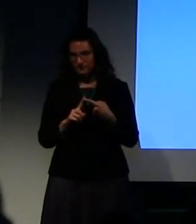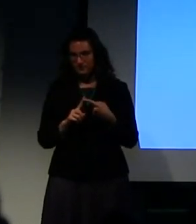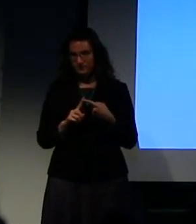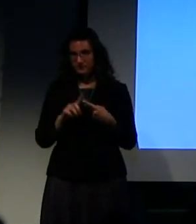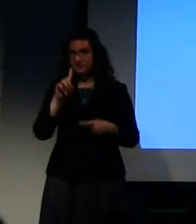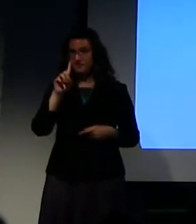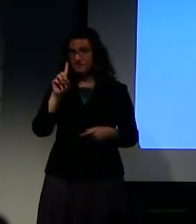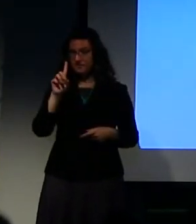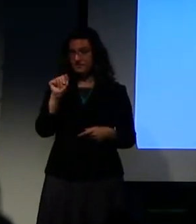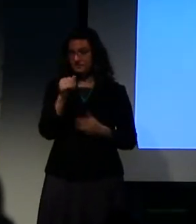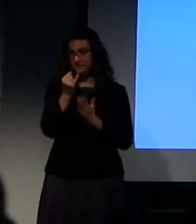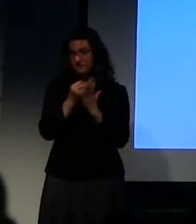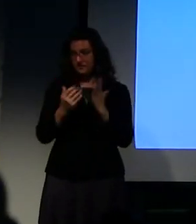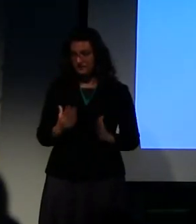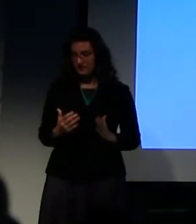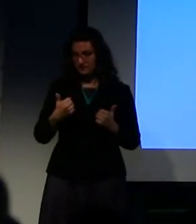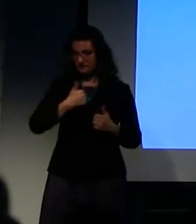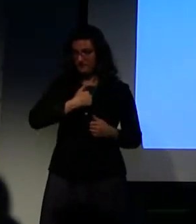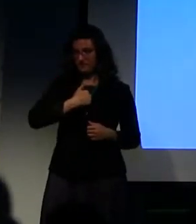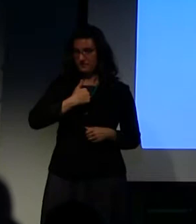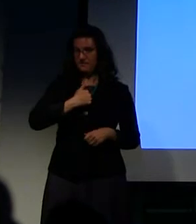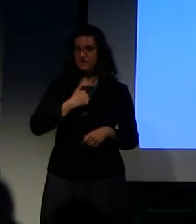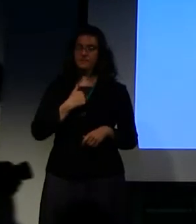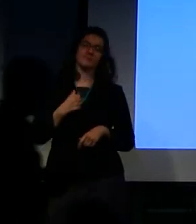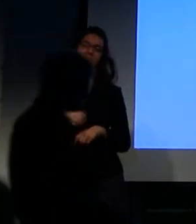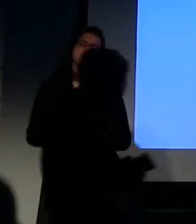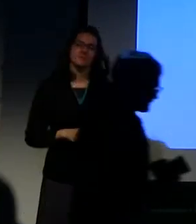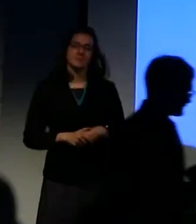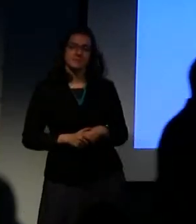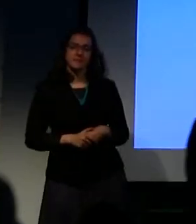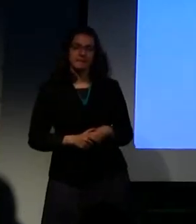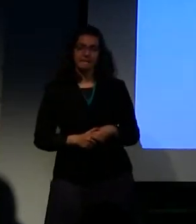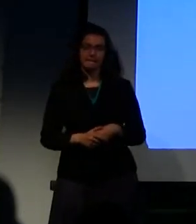artist myself, a lot of time that